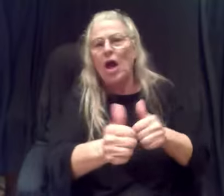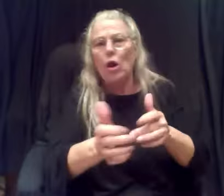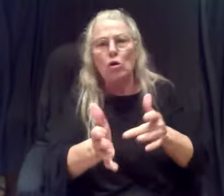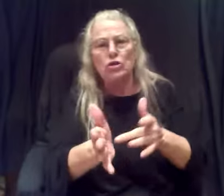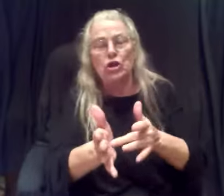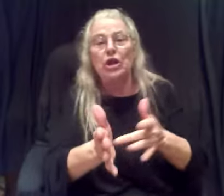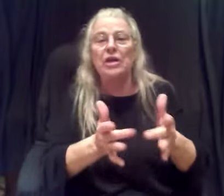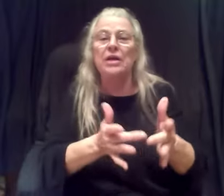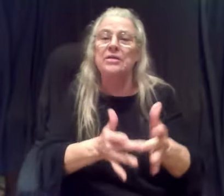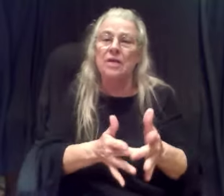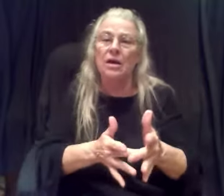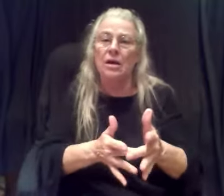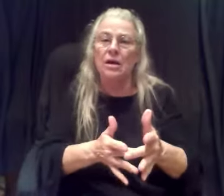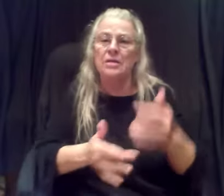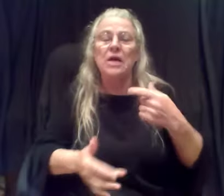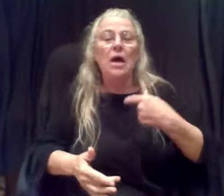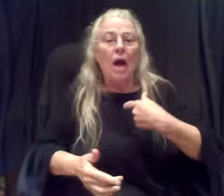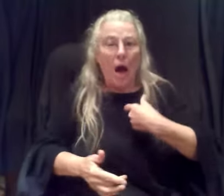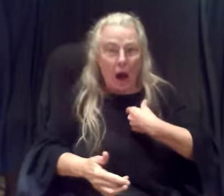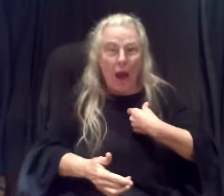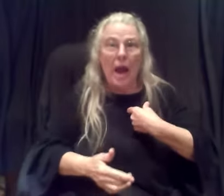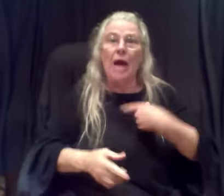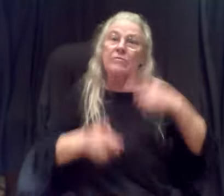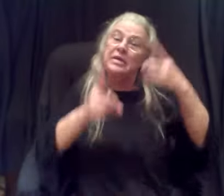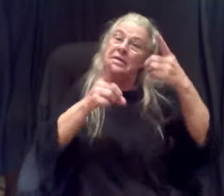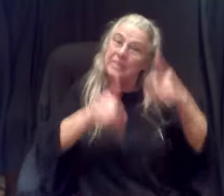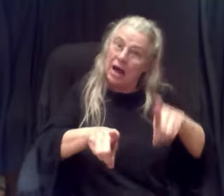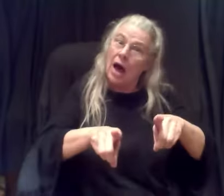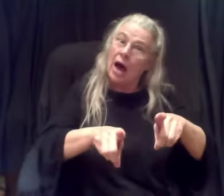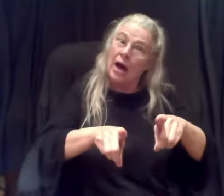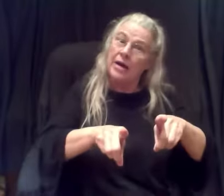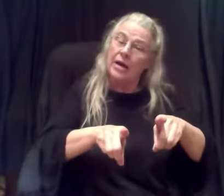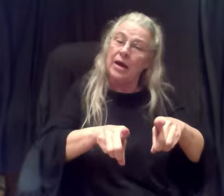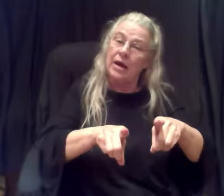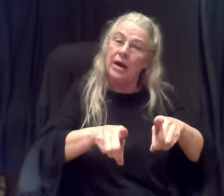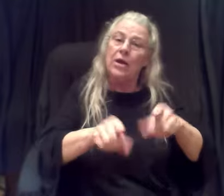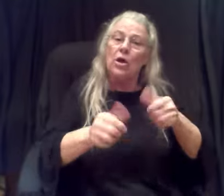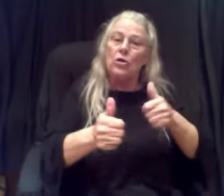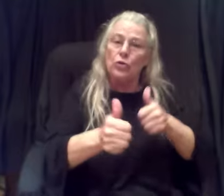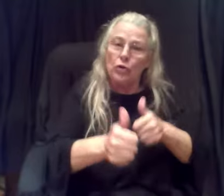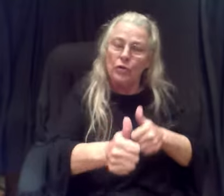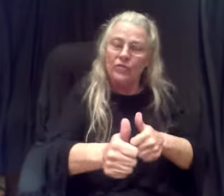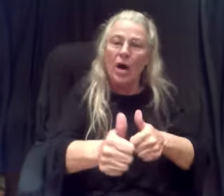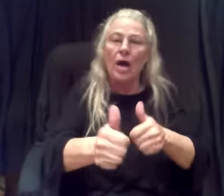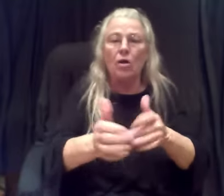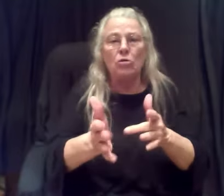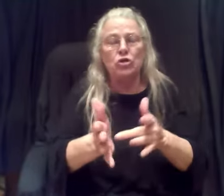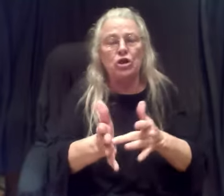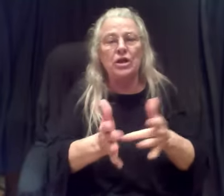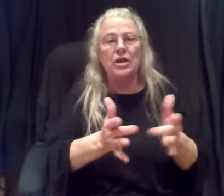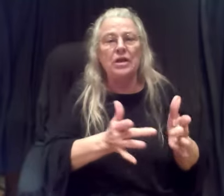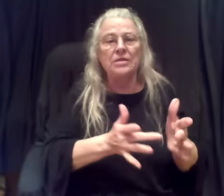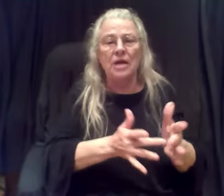follow Jesus. I have decided to follow